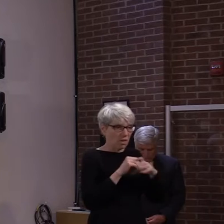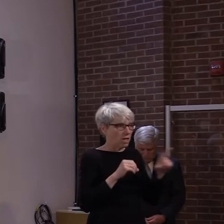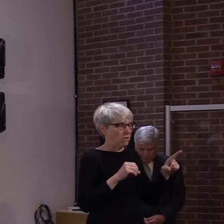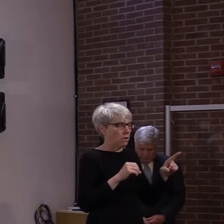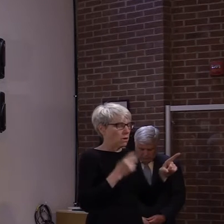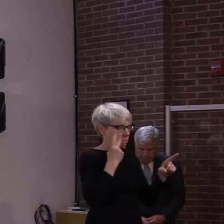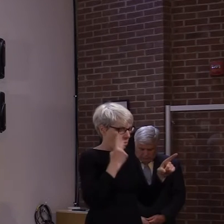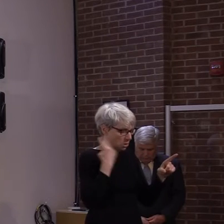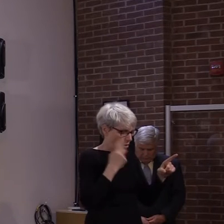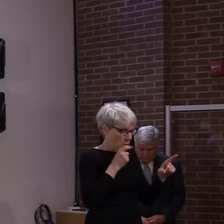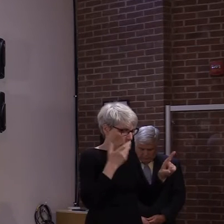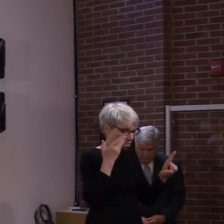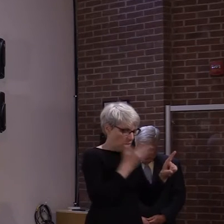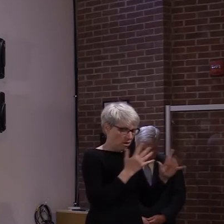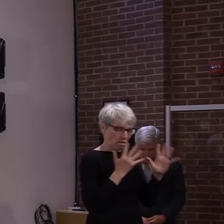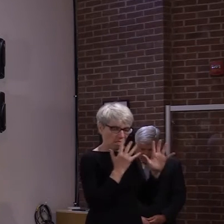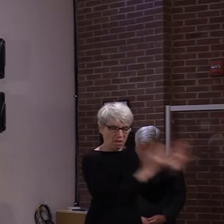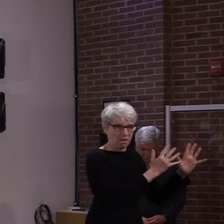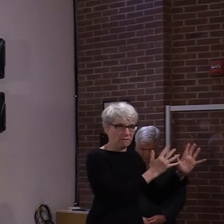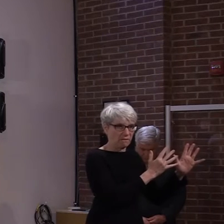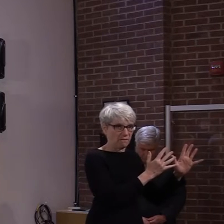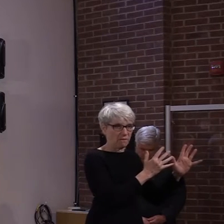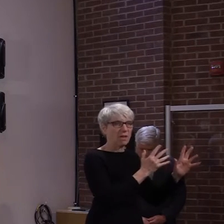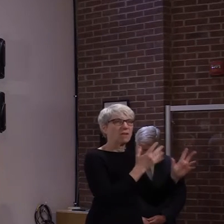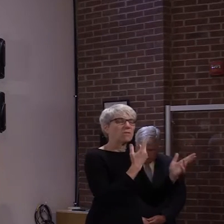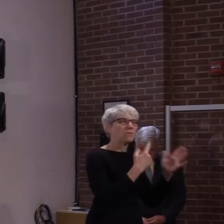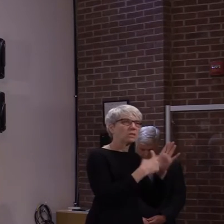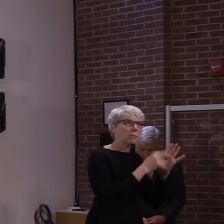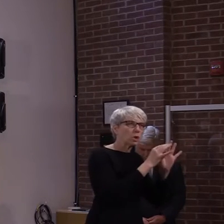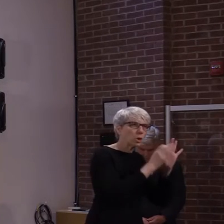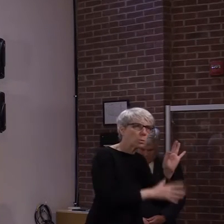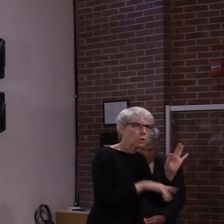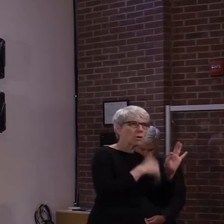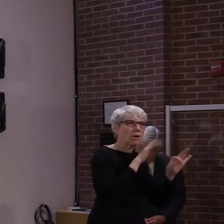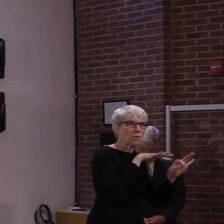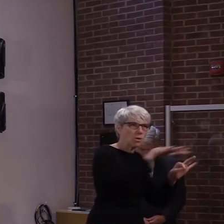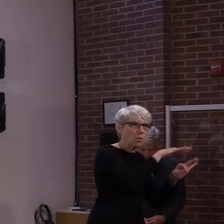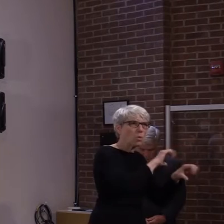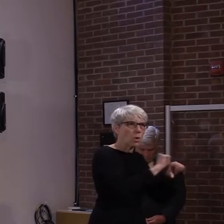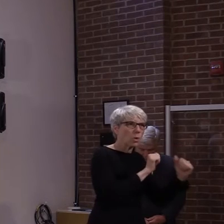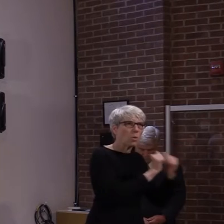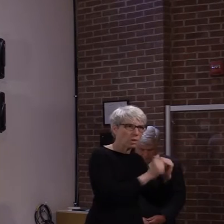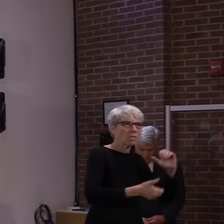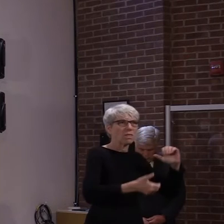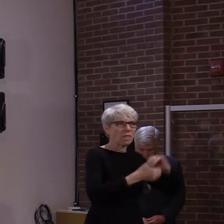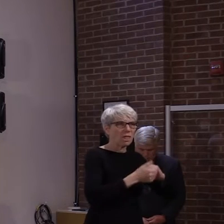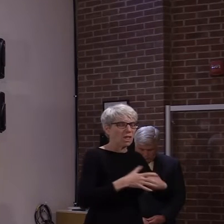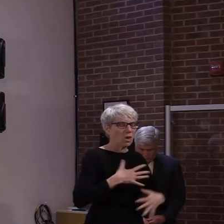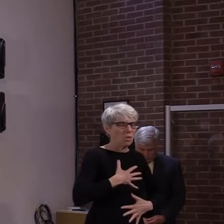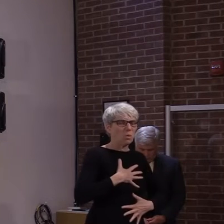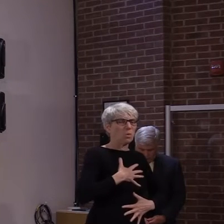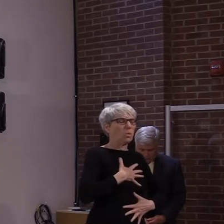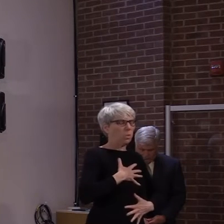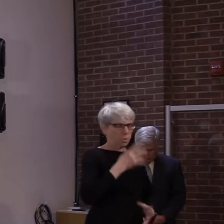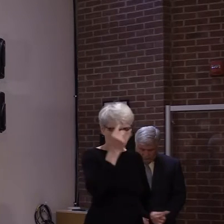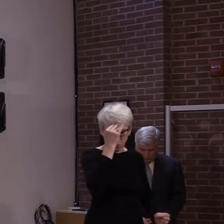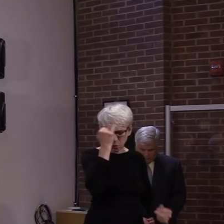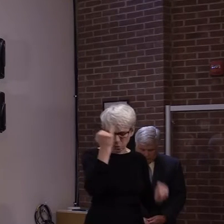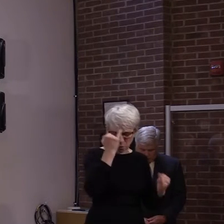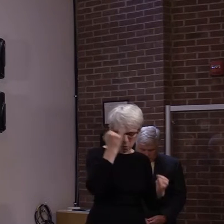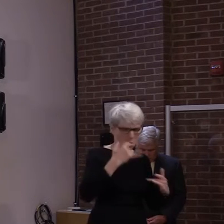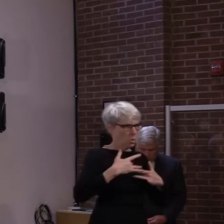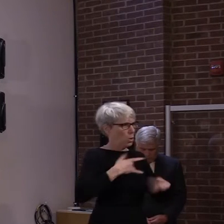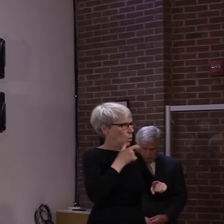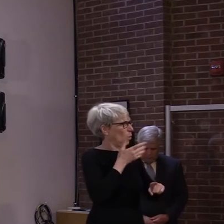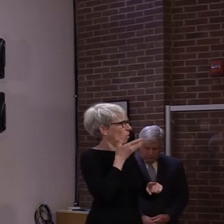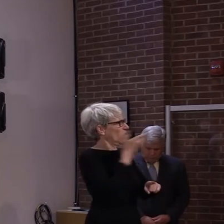encountered along the way with those from Afghanistan. So they're concerned about those who are there now and